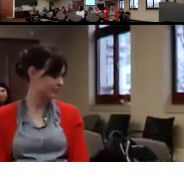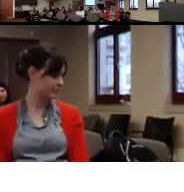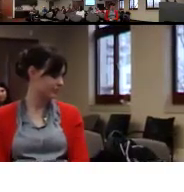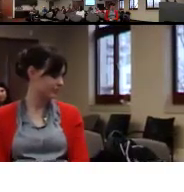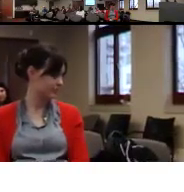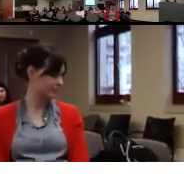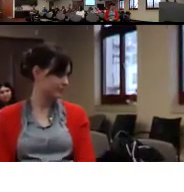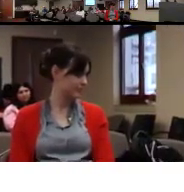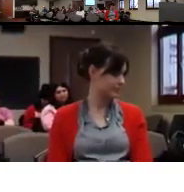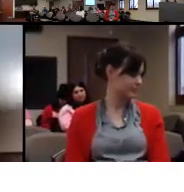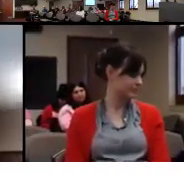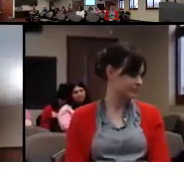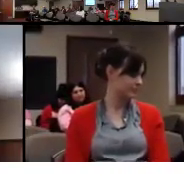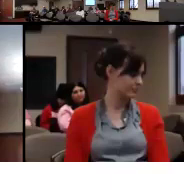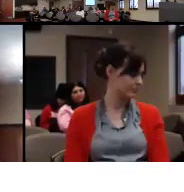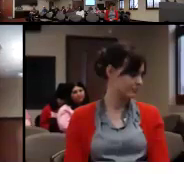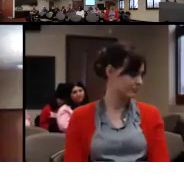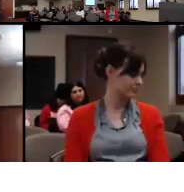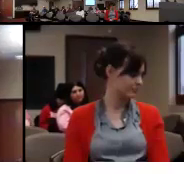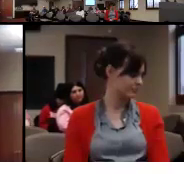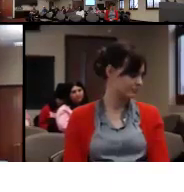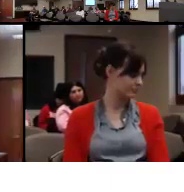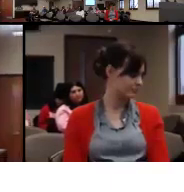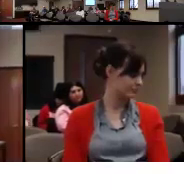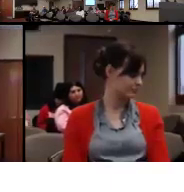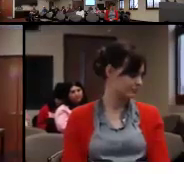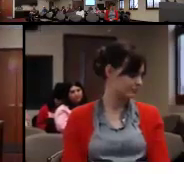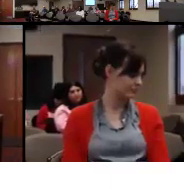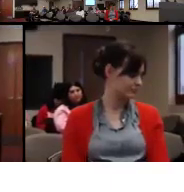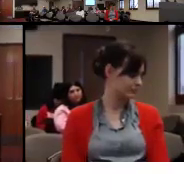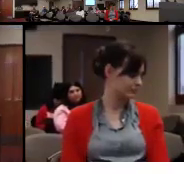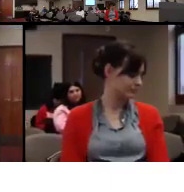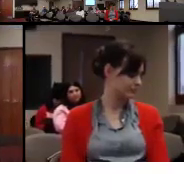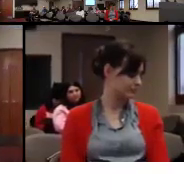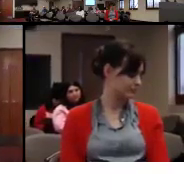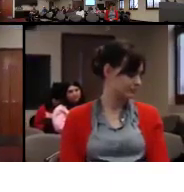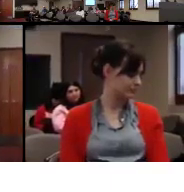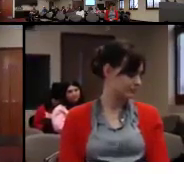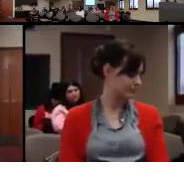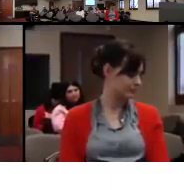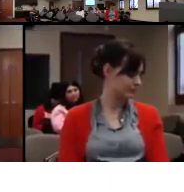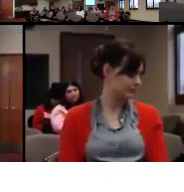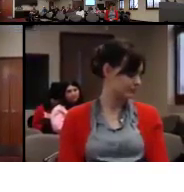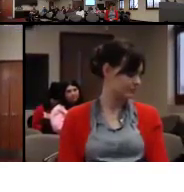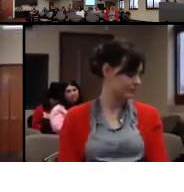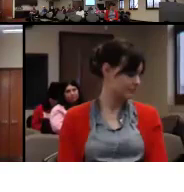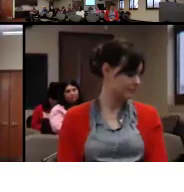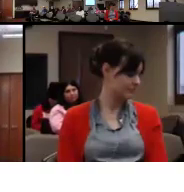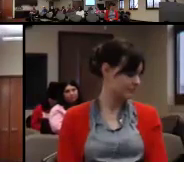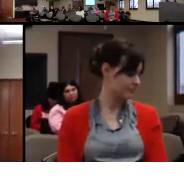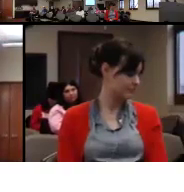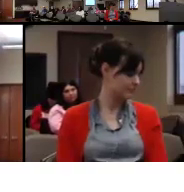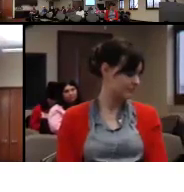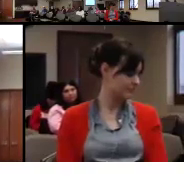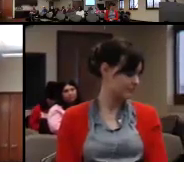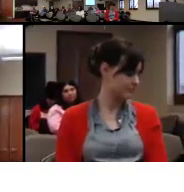a little bit more difficult. Yes. But for zero or empty categories, it will be the most difficult because they have to